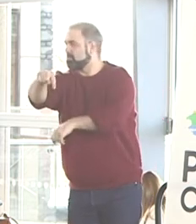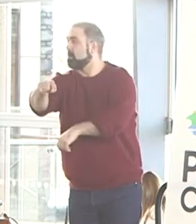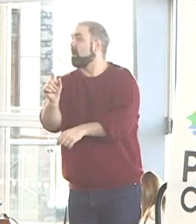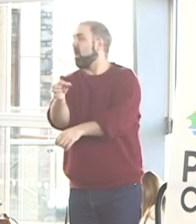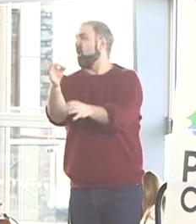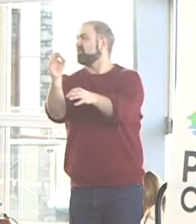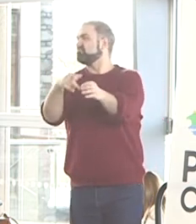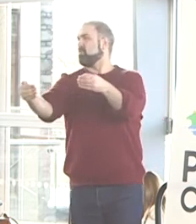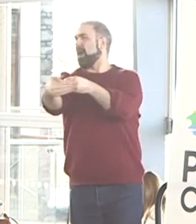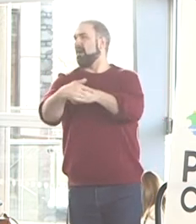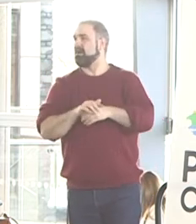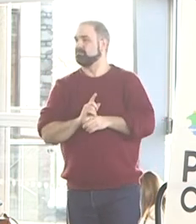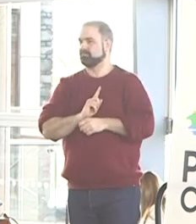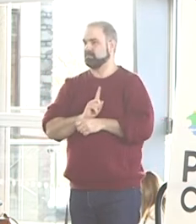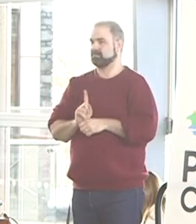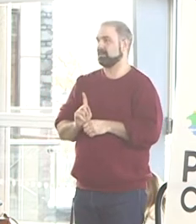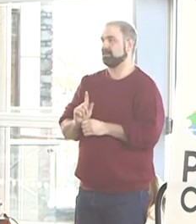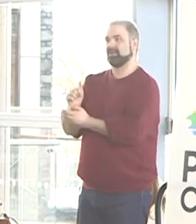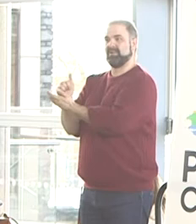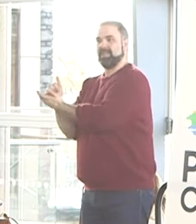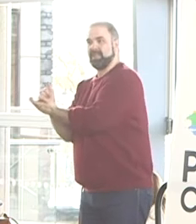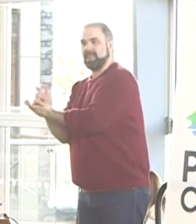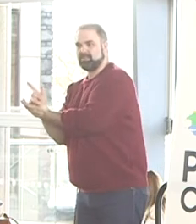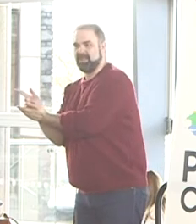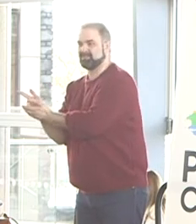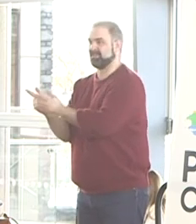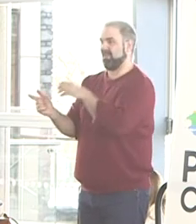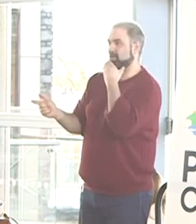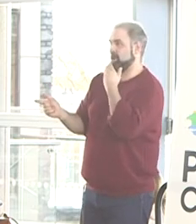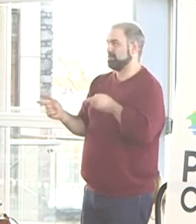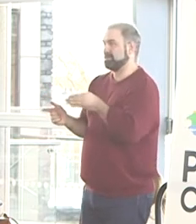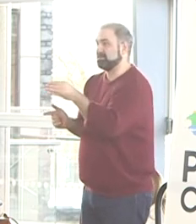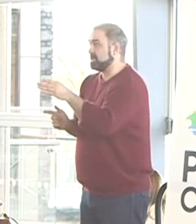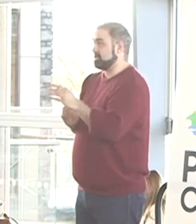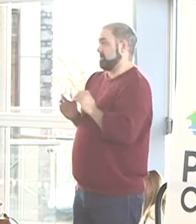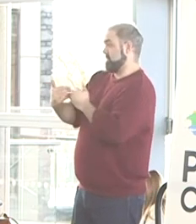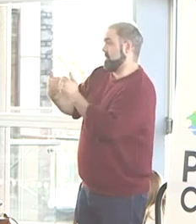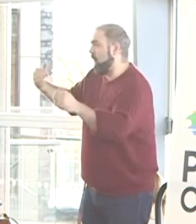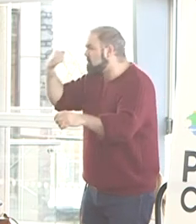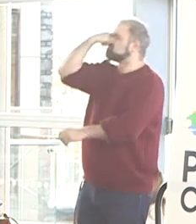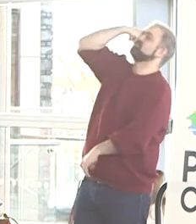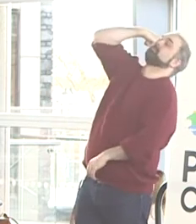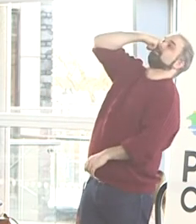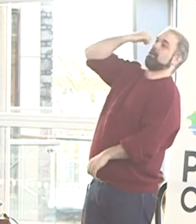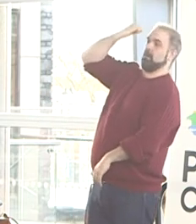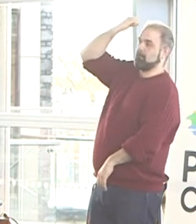back, and I got between the lesbians and the alcohol, and I got a black eye.